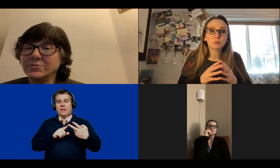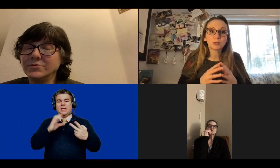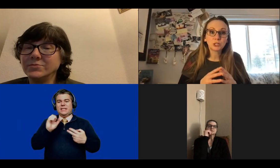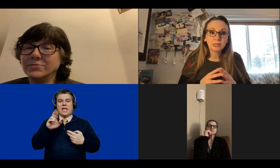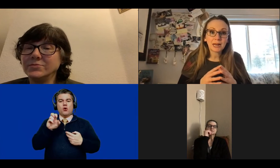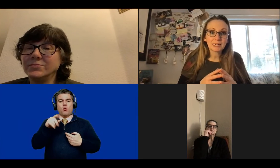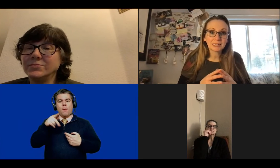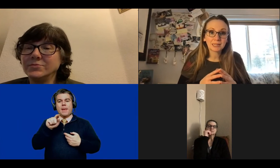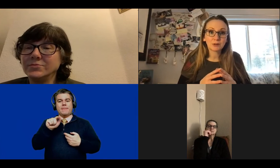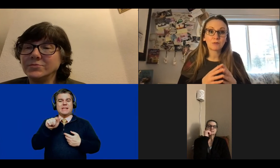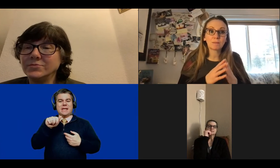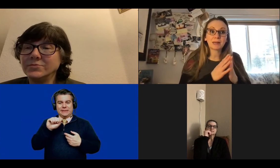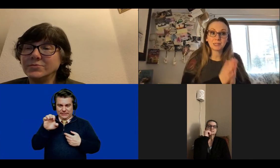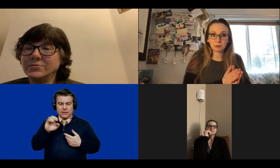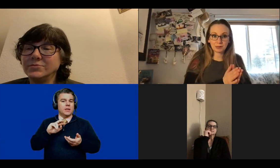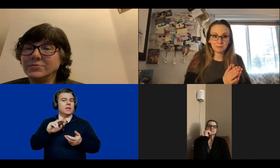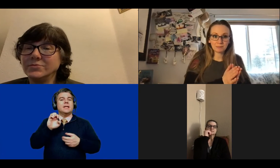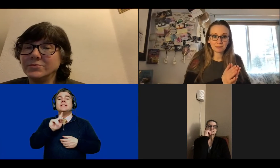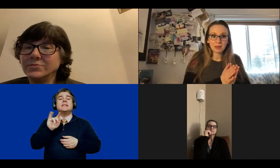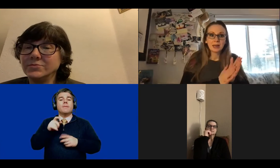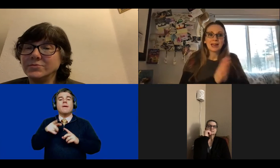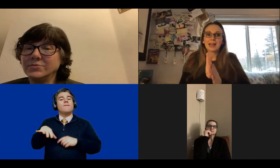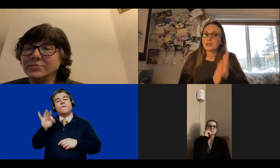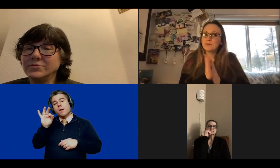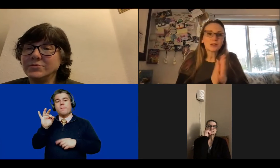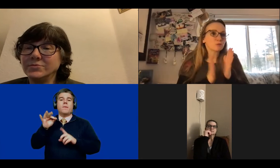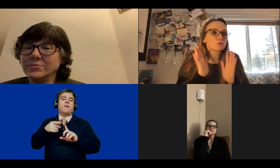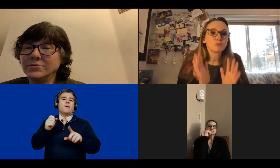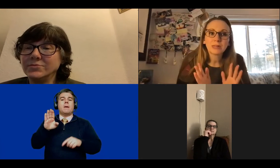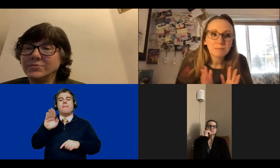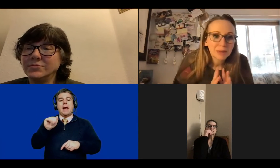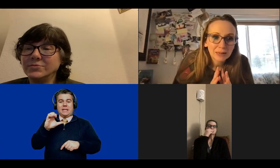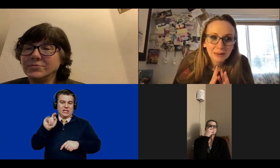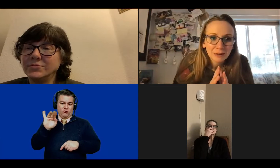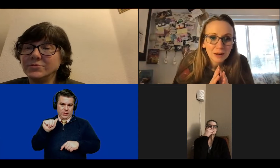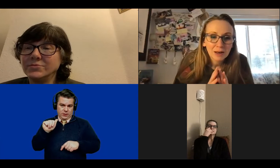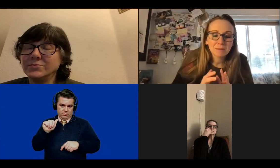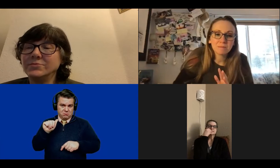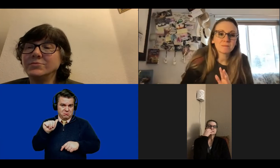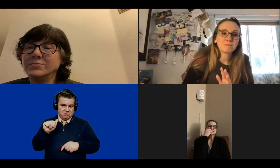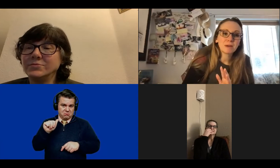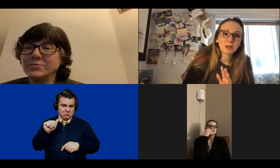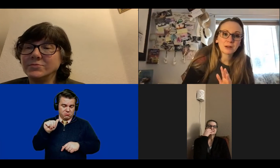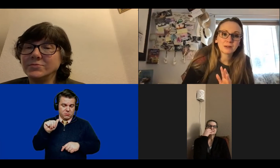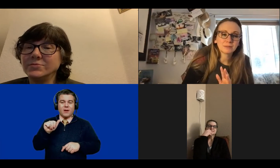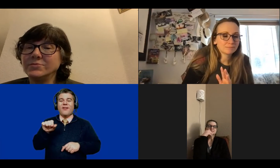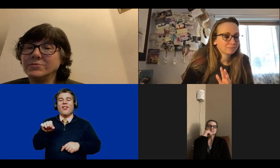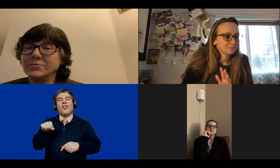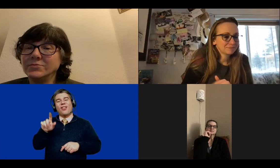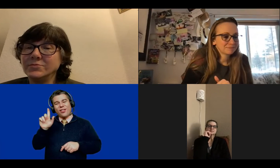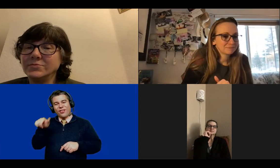enzyme originally isolated from bacteria. And then we've got those really big